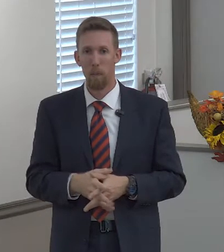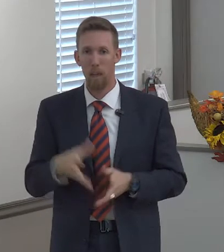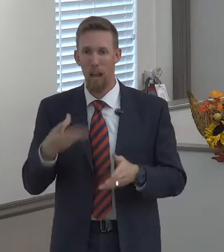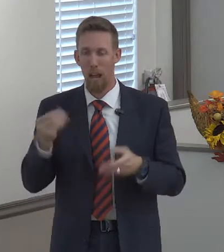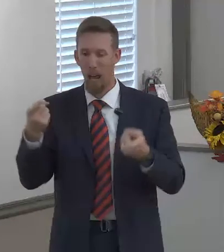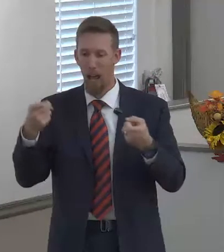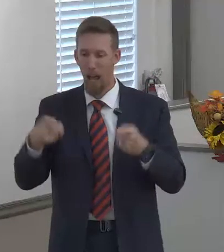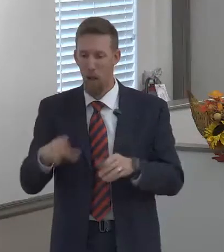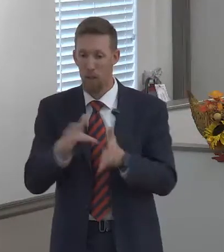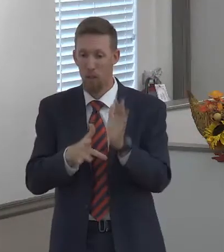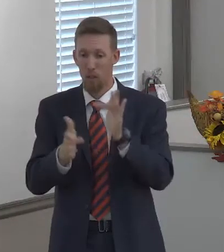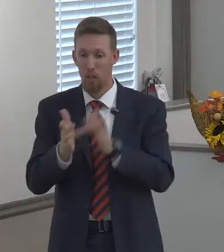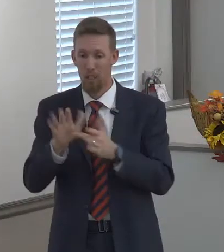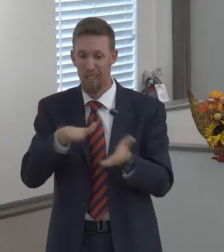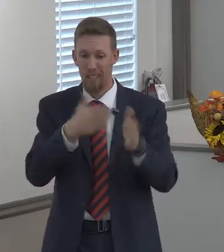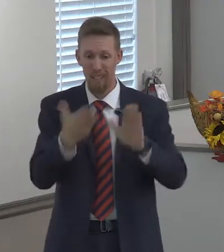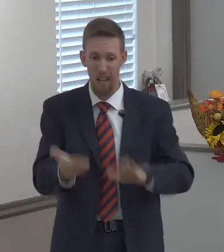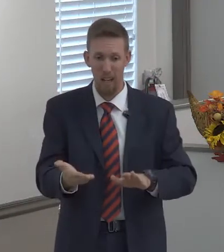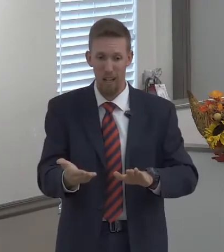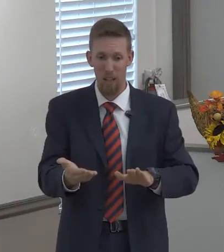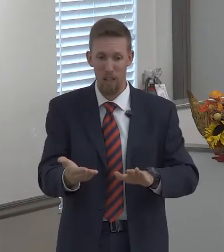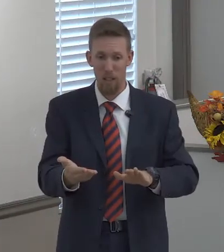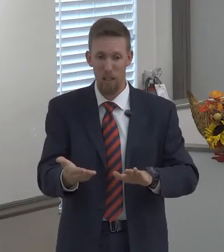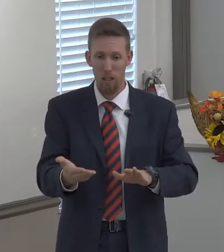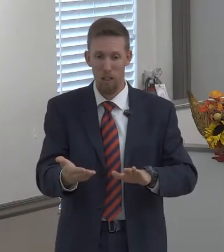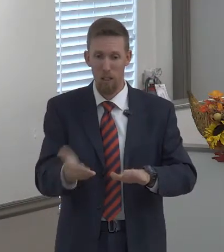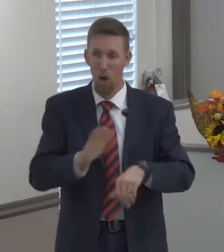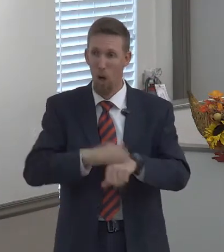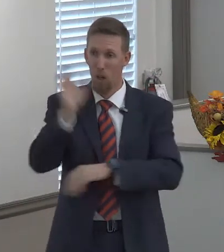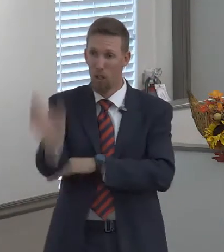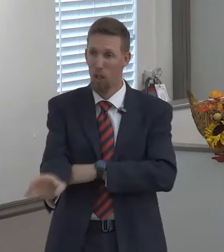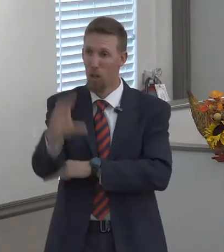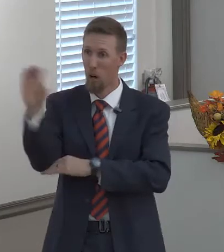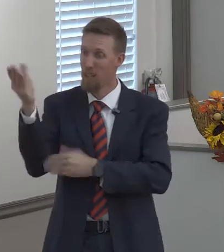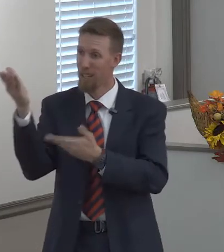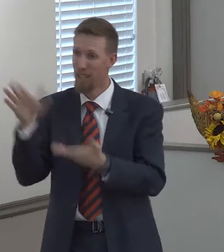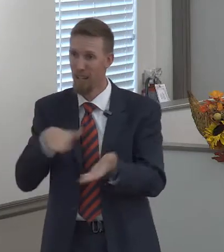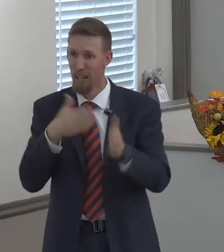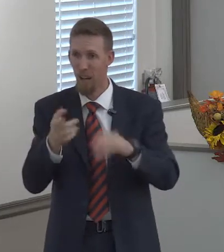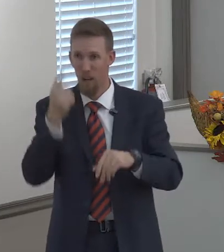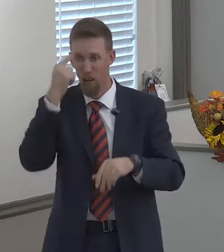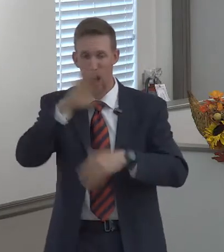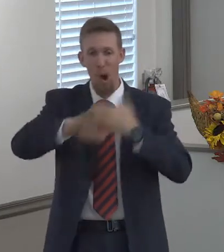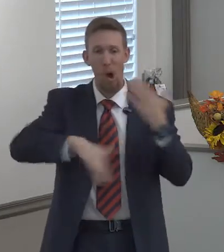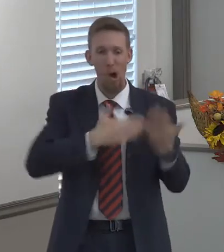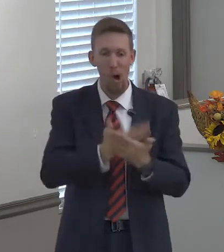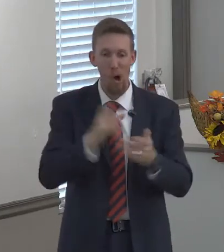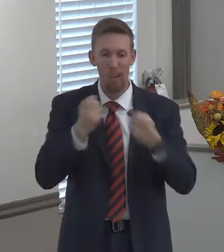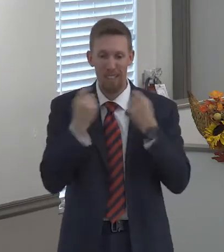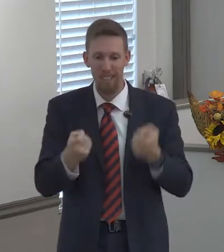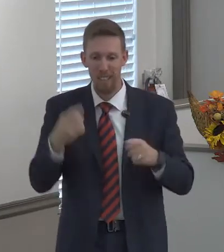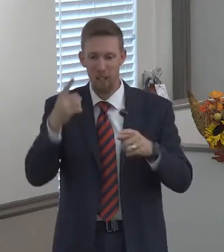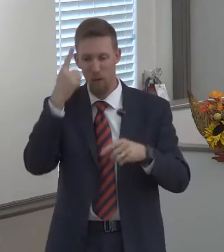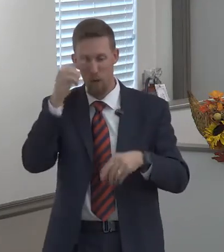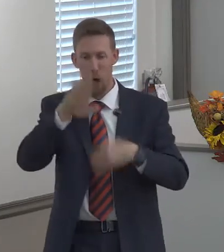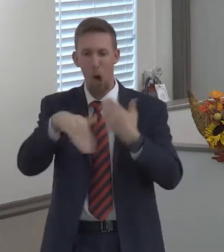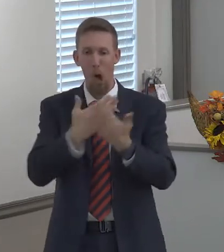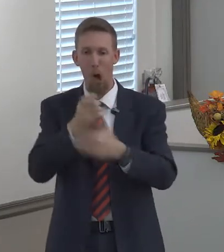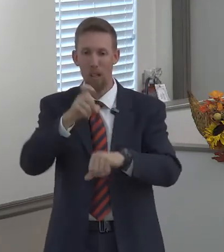total 100% complete forgiveness is with our Heavenly Father when you come to Him and ask Him